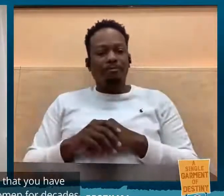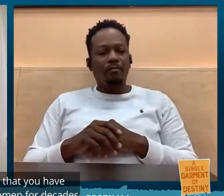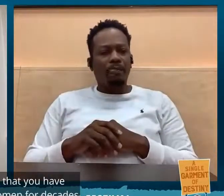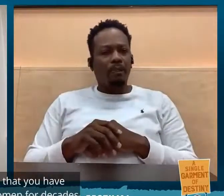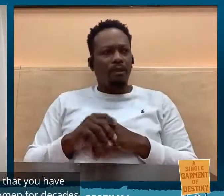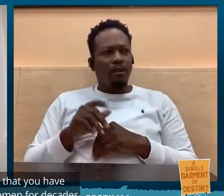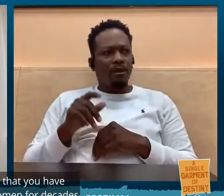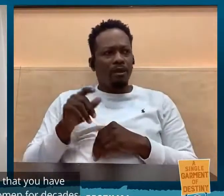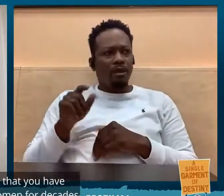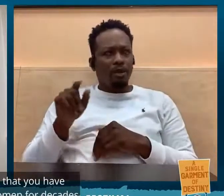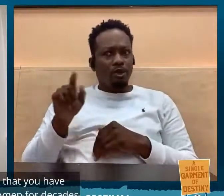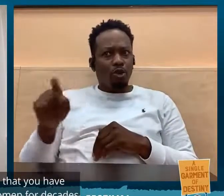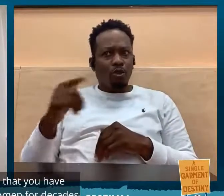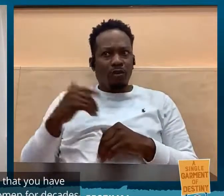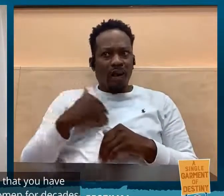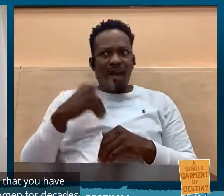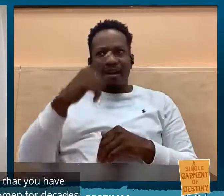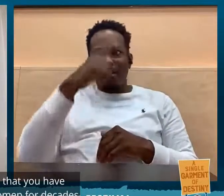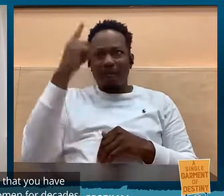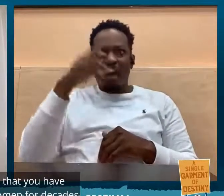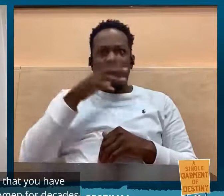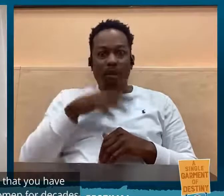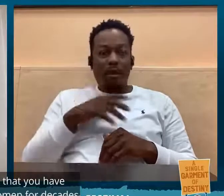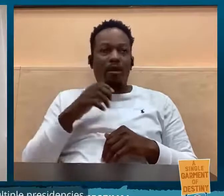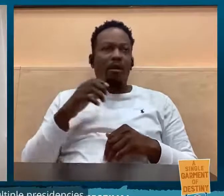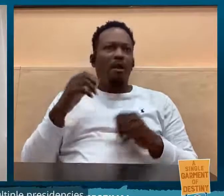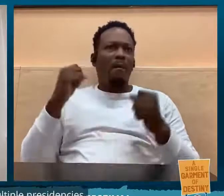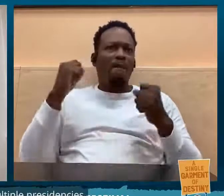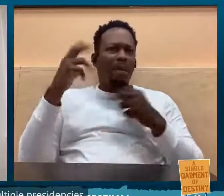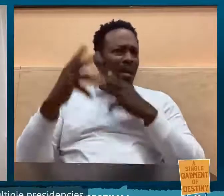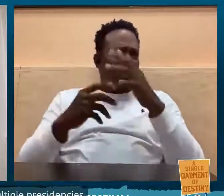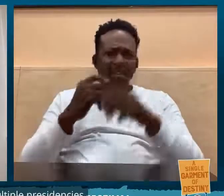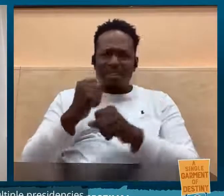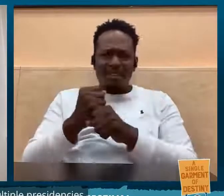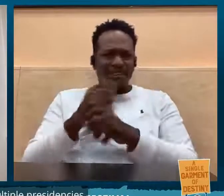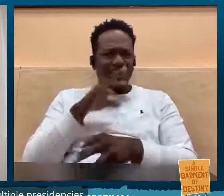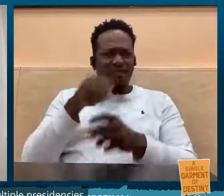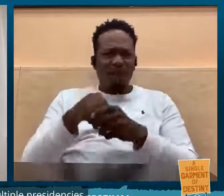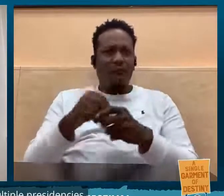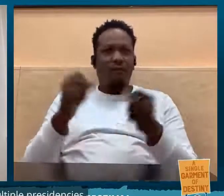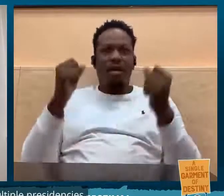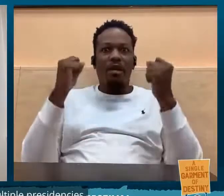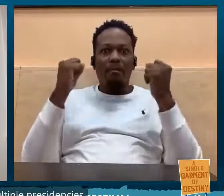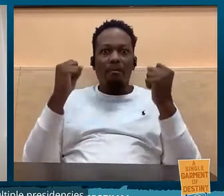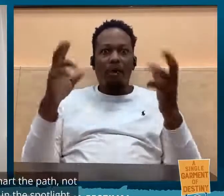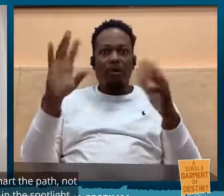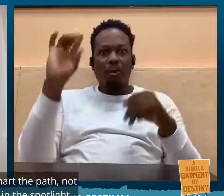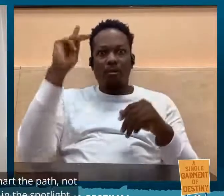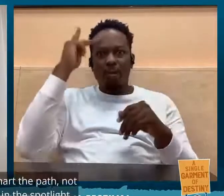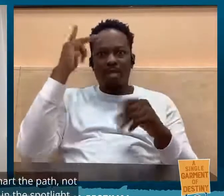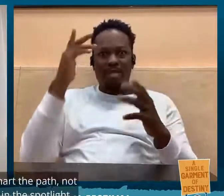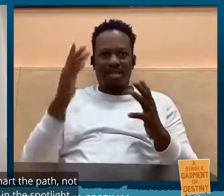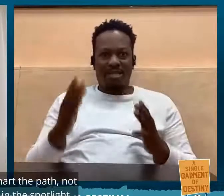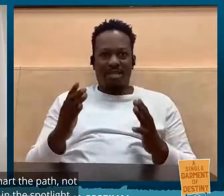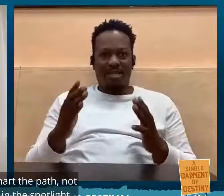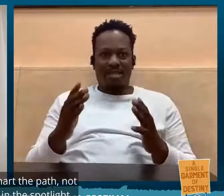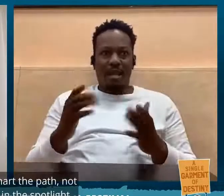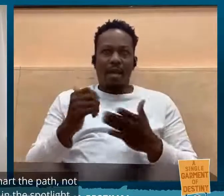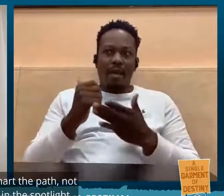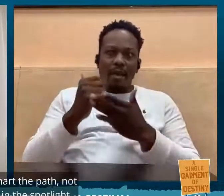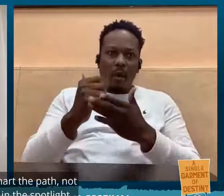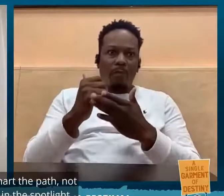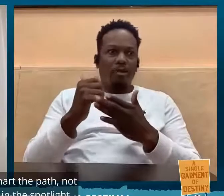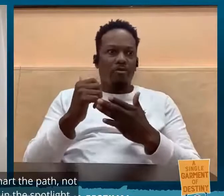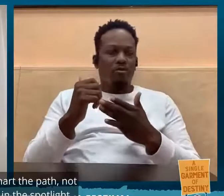had Black women for decades involved in multiple presidencies, helping to chart the